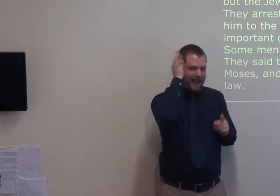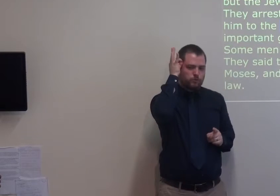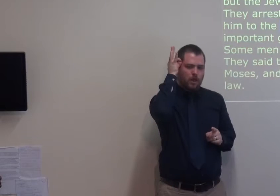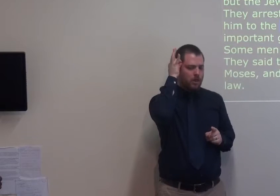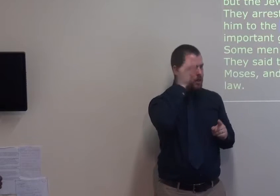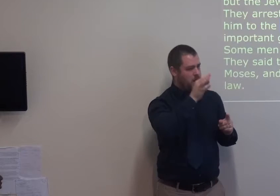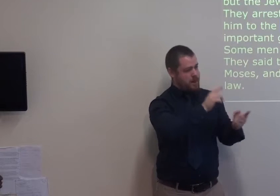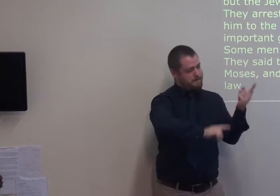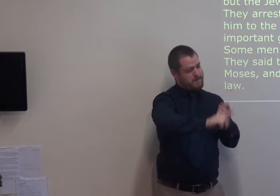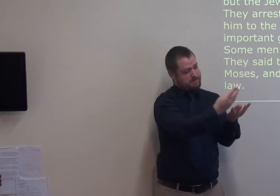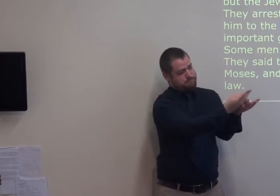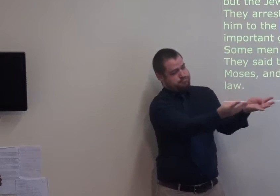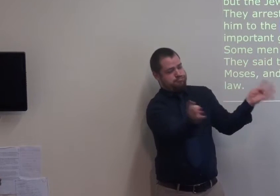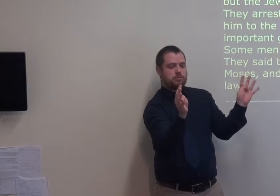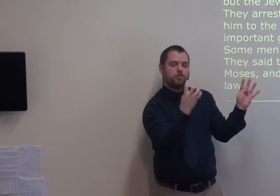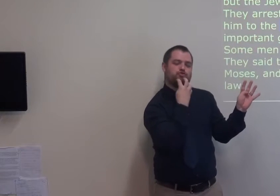An important group of Jewish men.